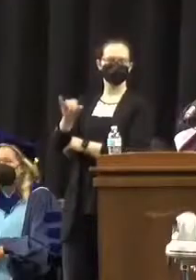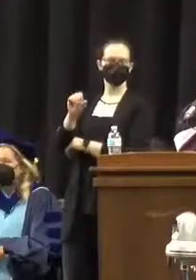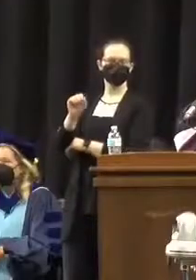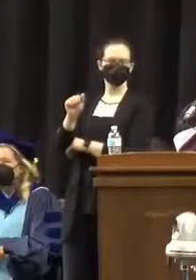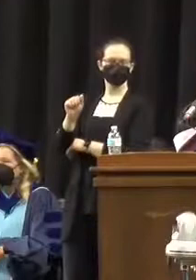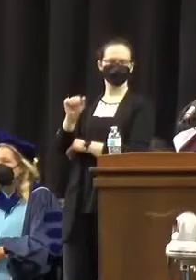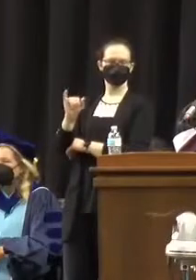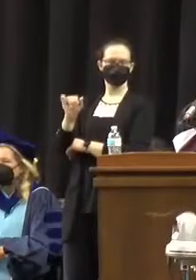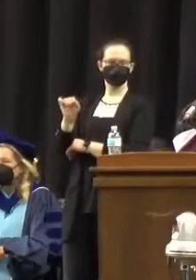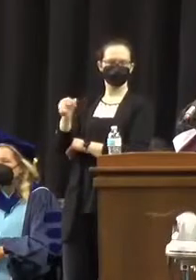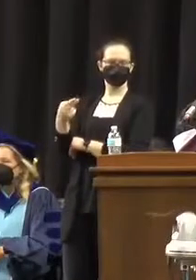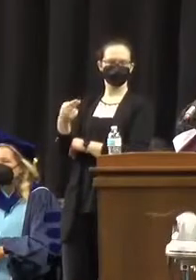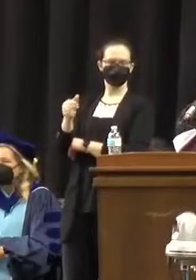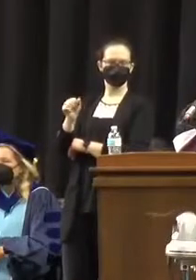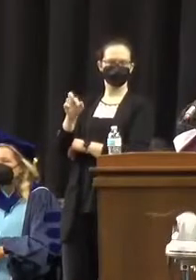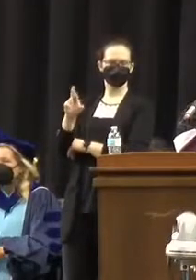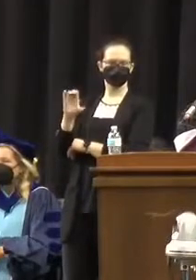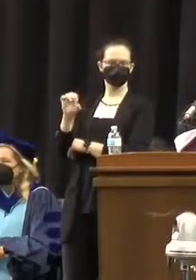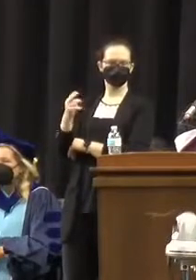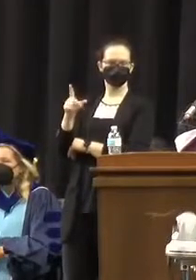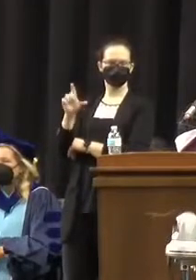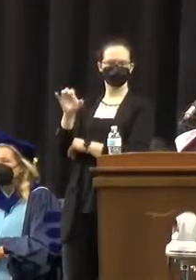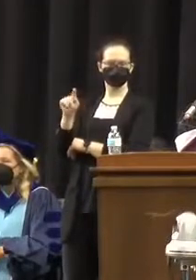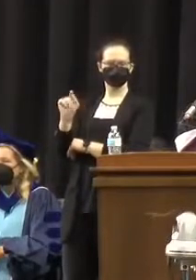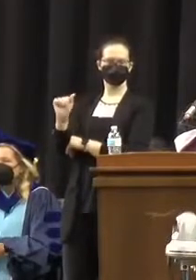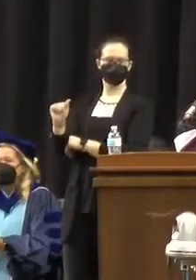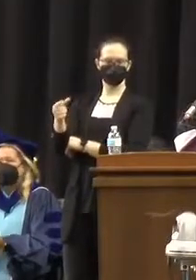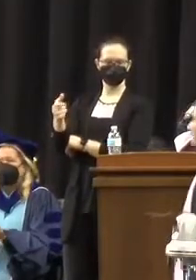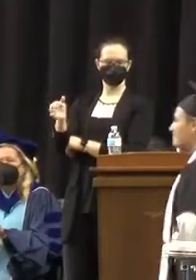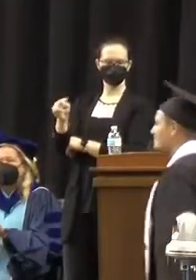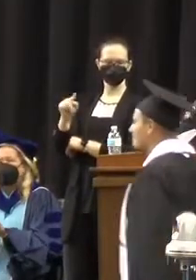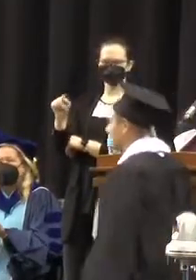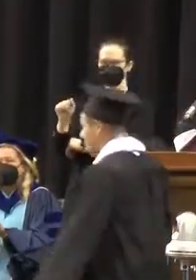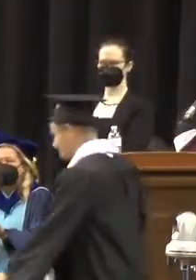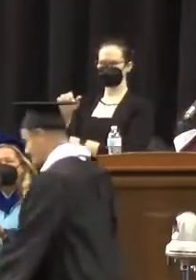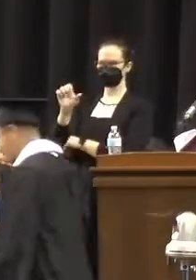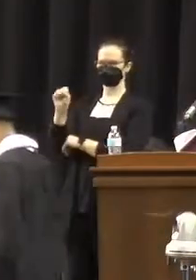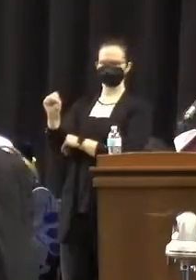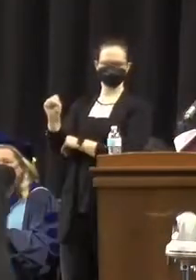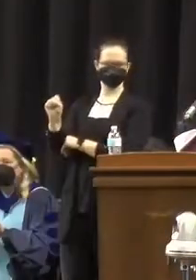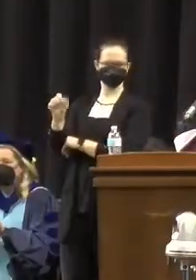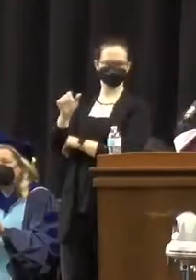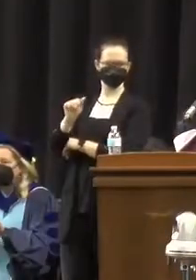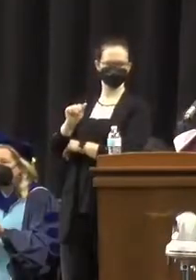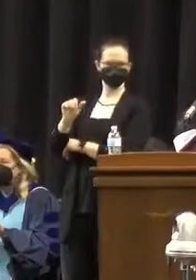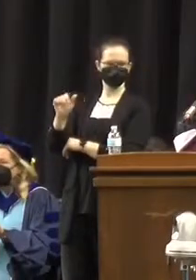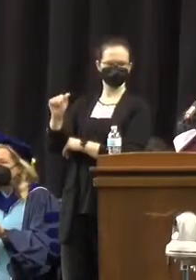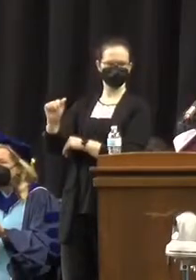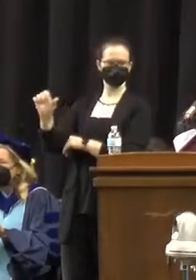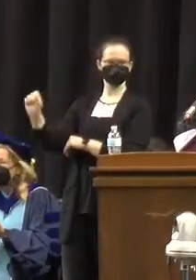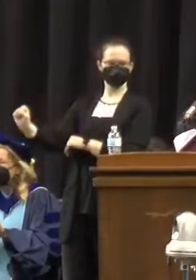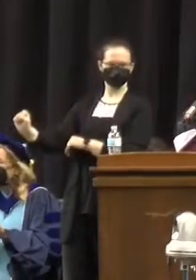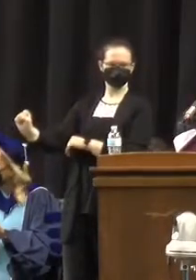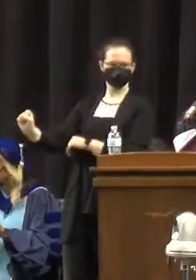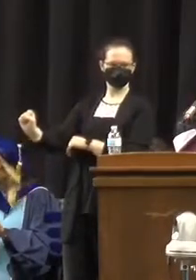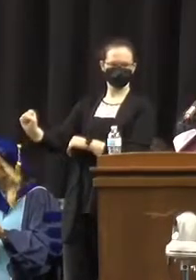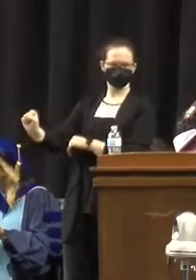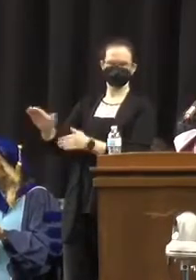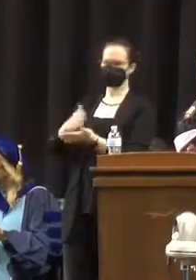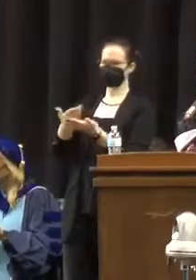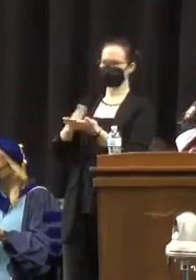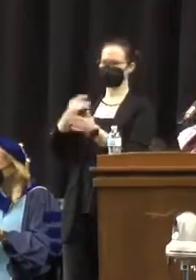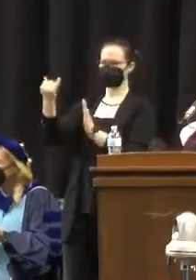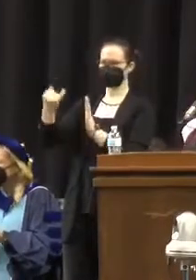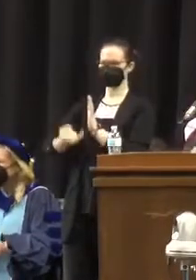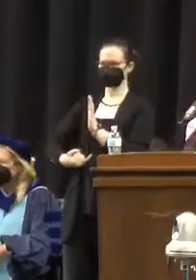Isaiah Ray Archuleta Gonzalez, Associate of Applied Science, Culinary